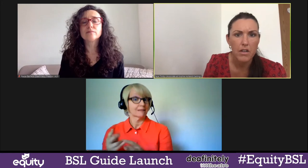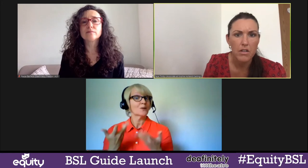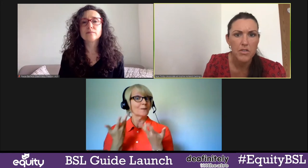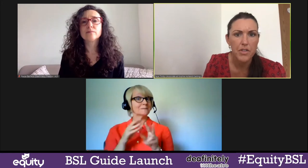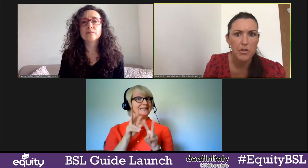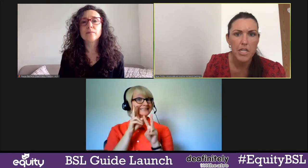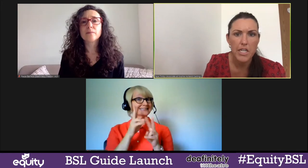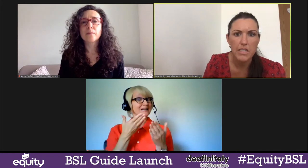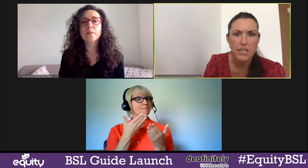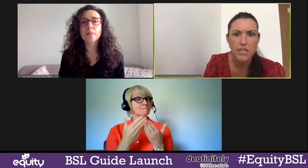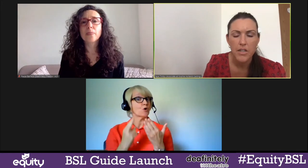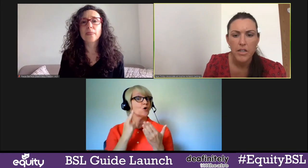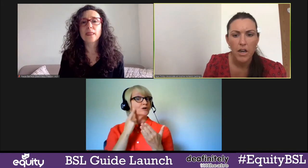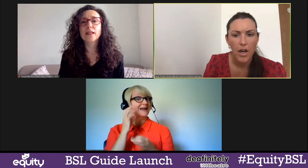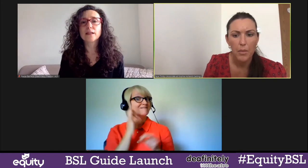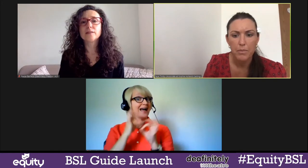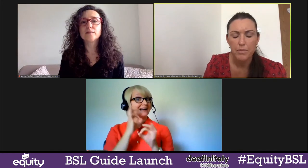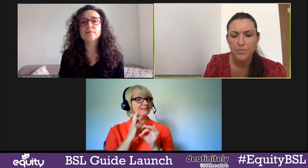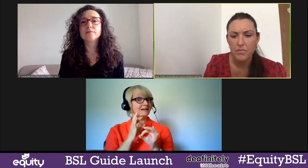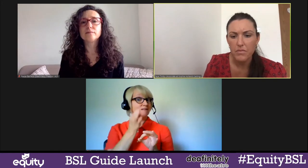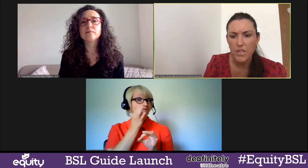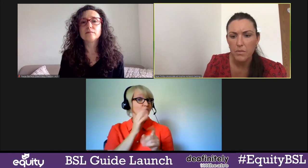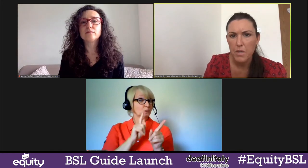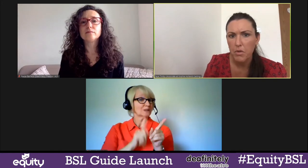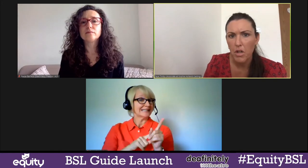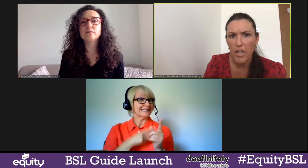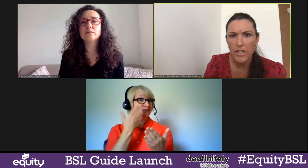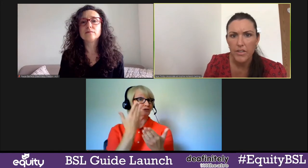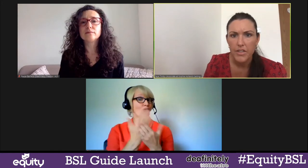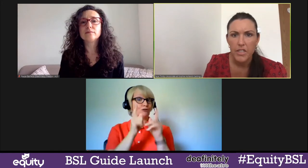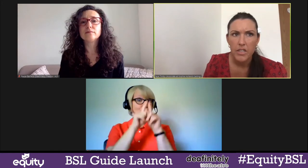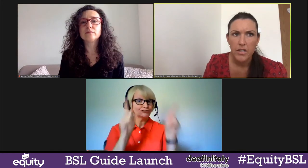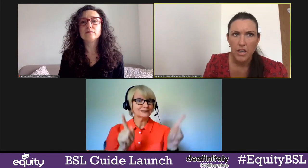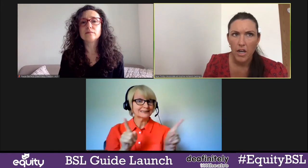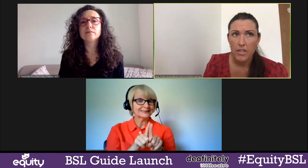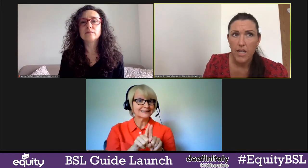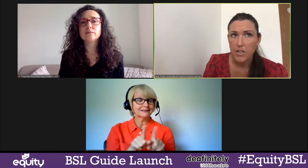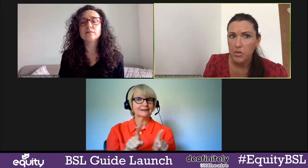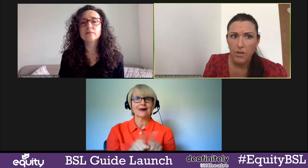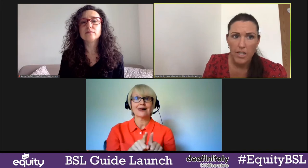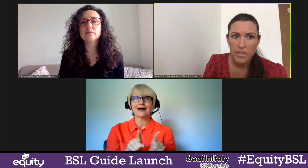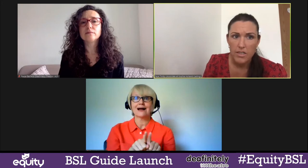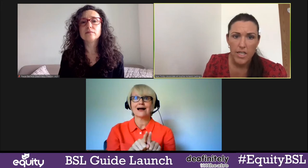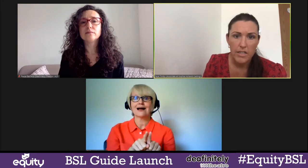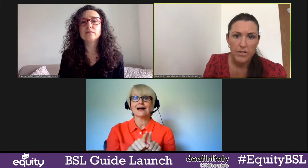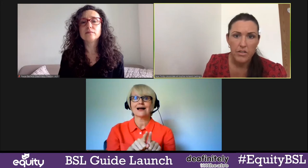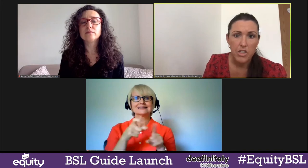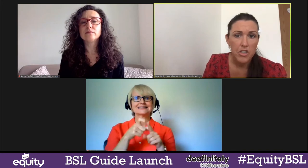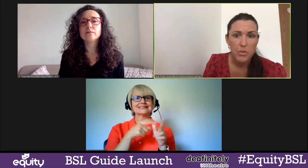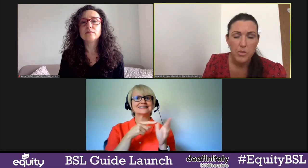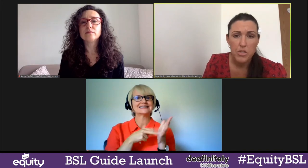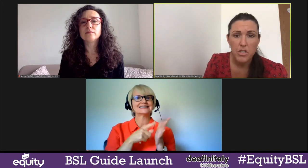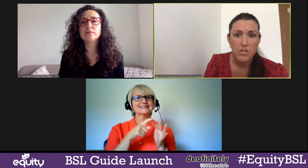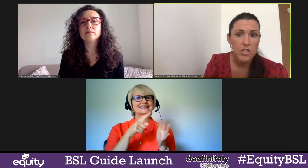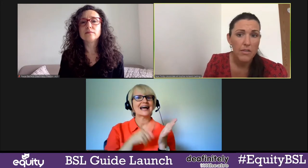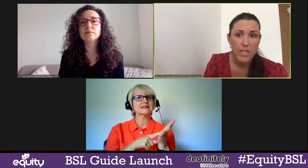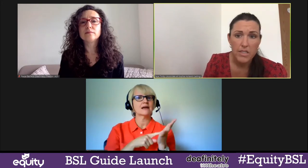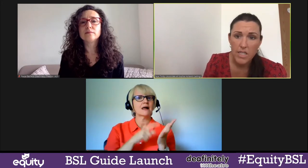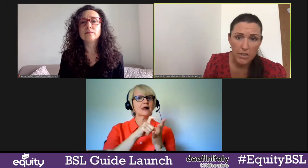last few years. People like Daniel Durant in You, which was a huge Netflix